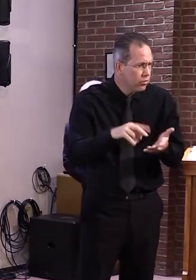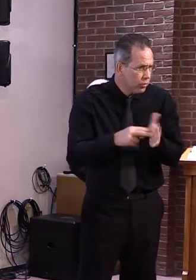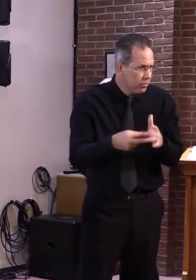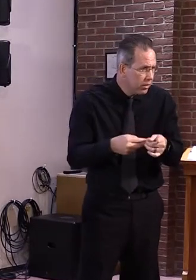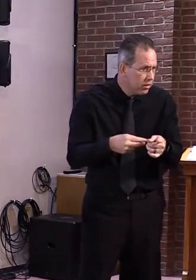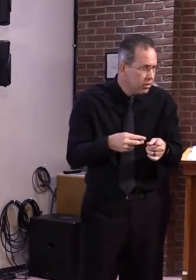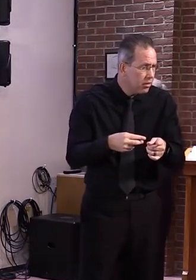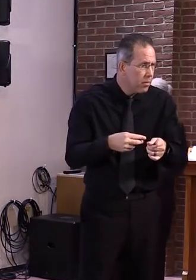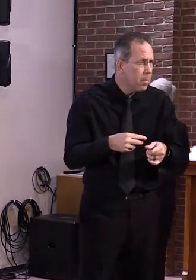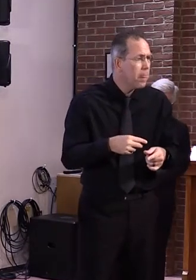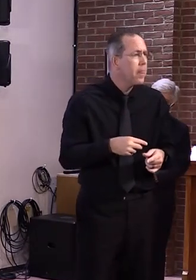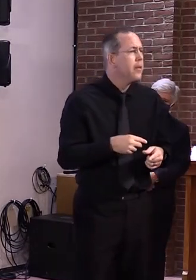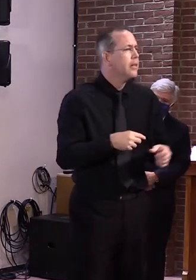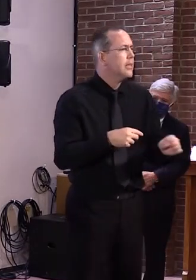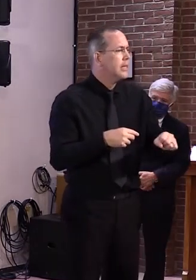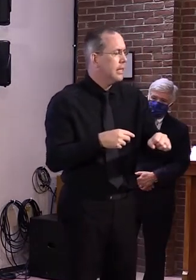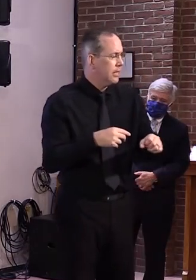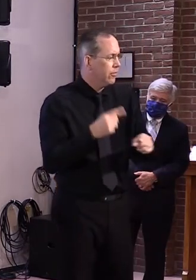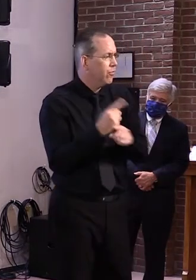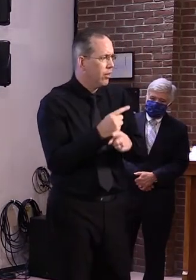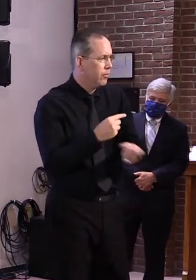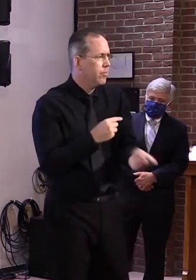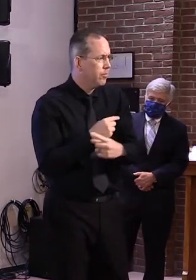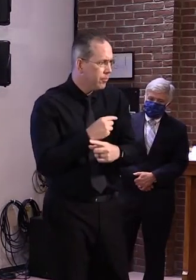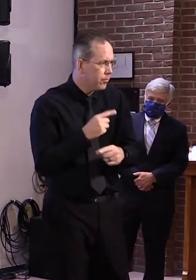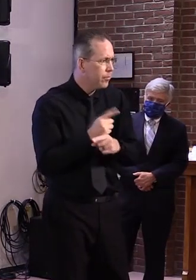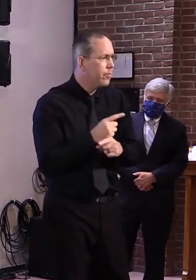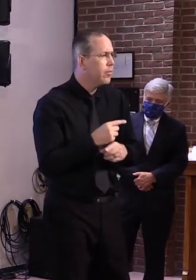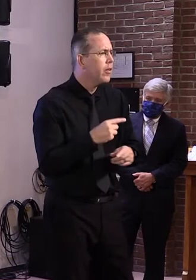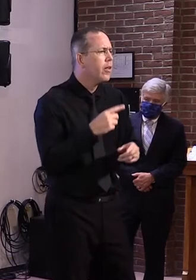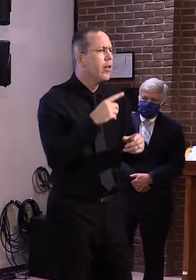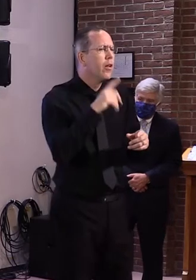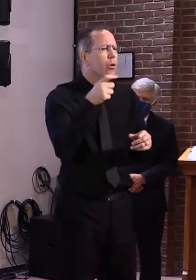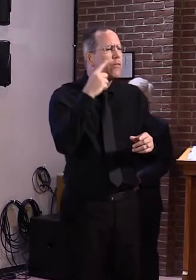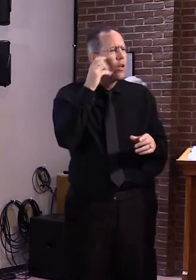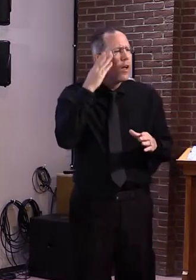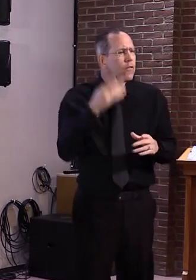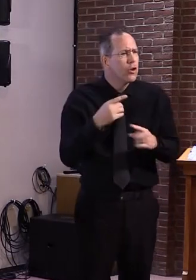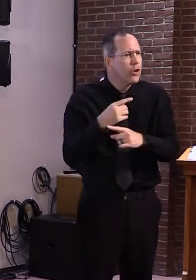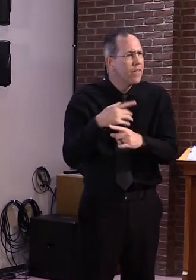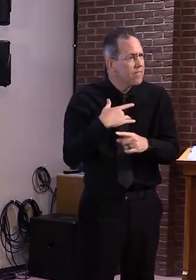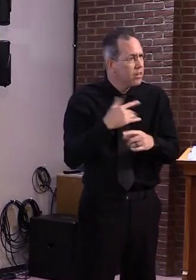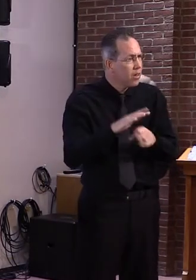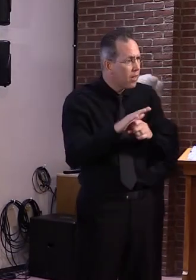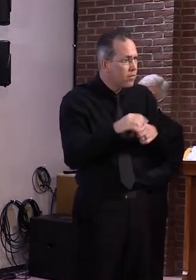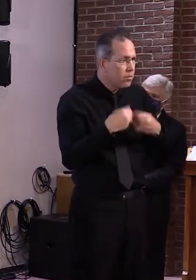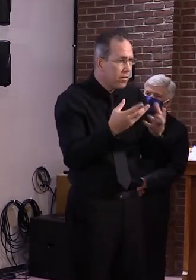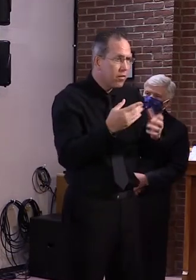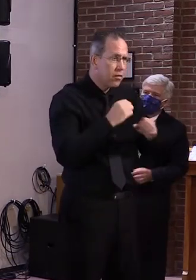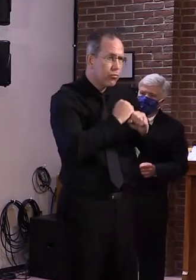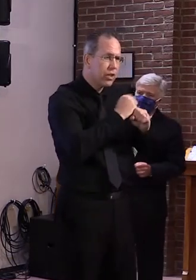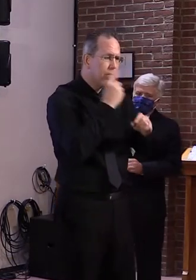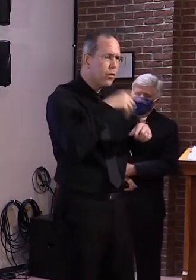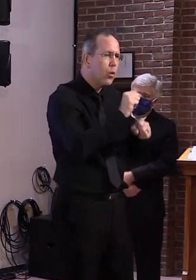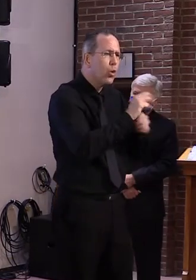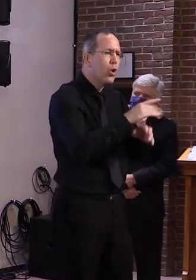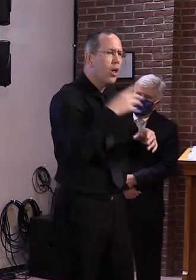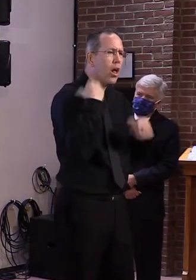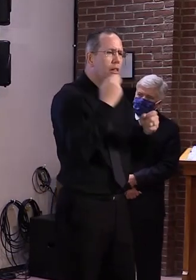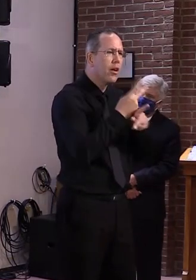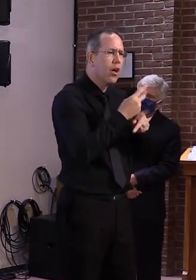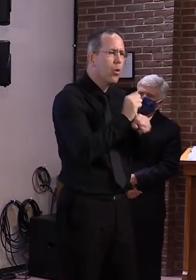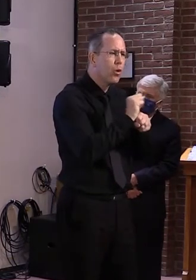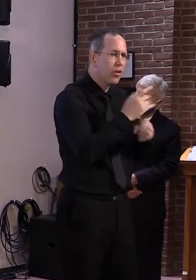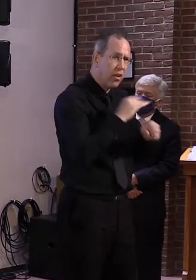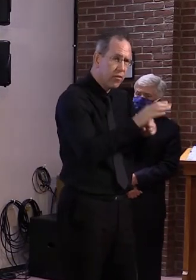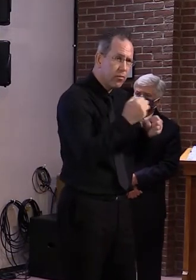Scott and Levine feel like healthcare workers were adequately protected with PPE and other measures since the start of the